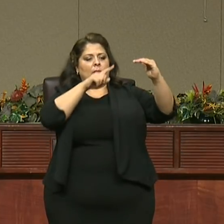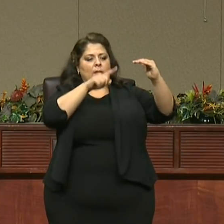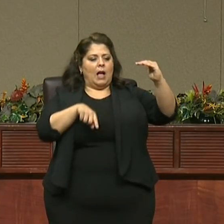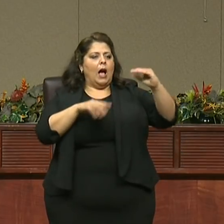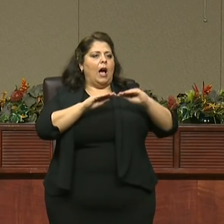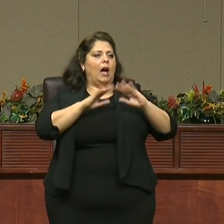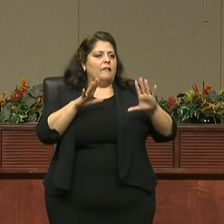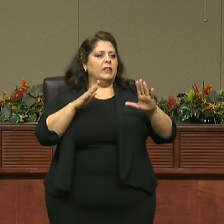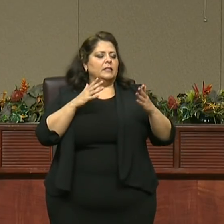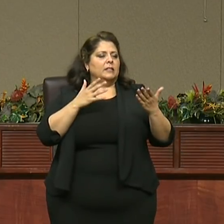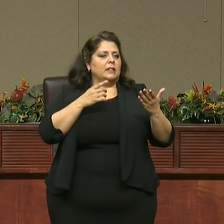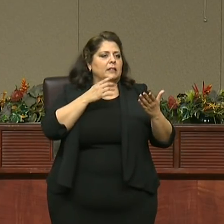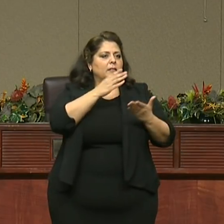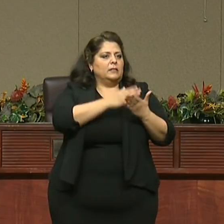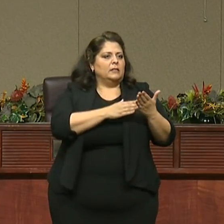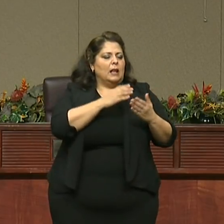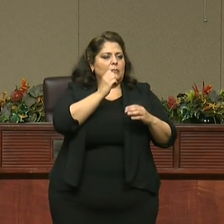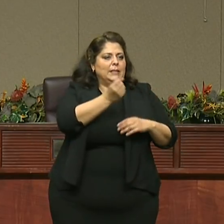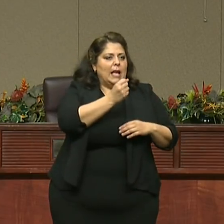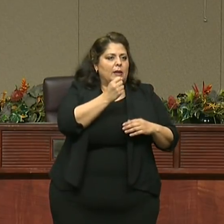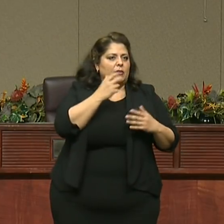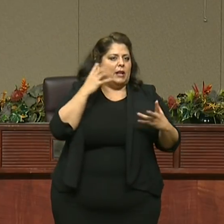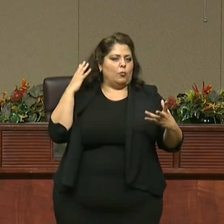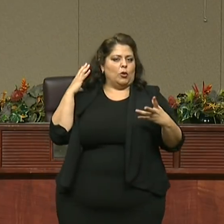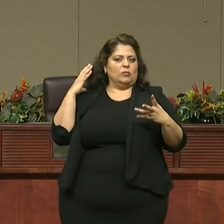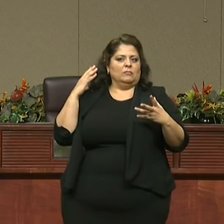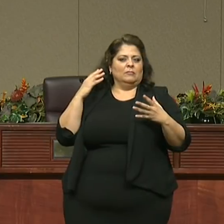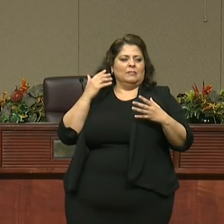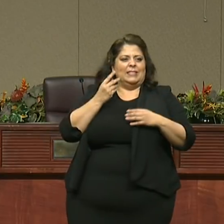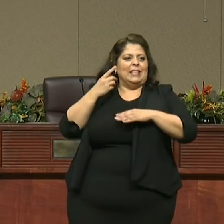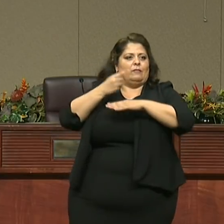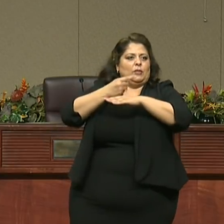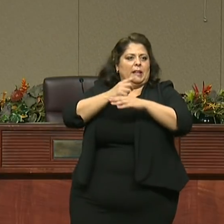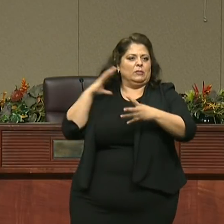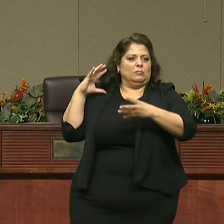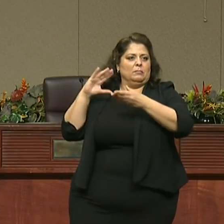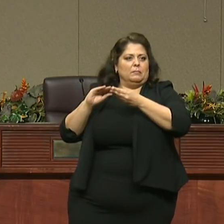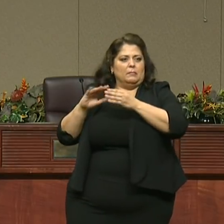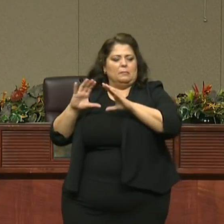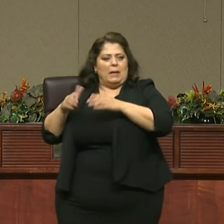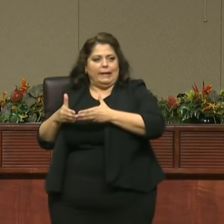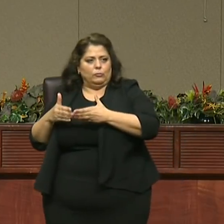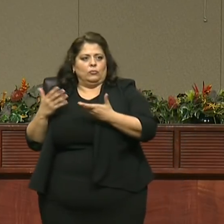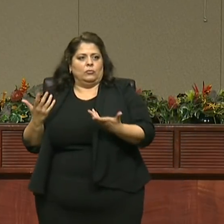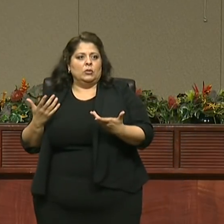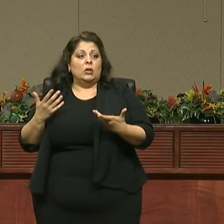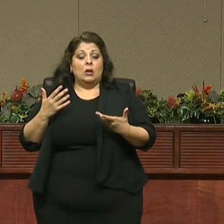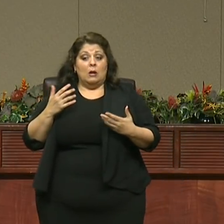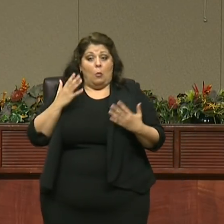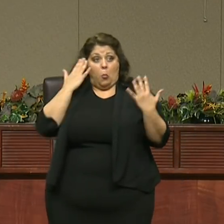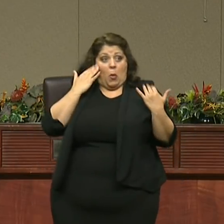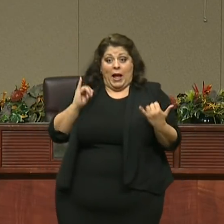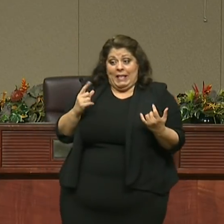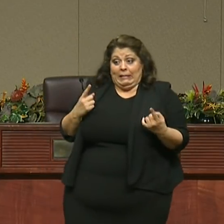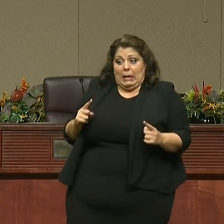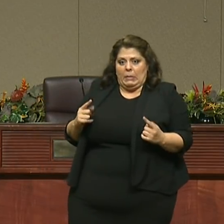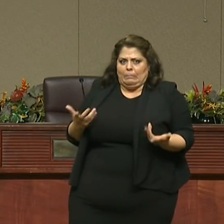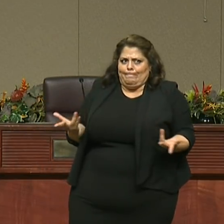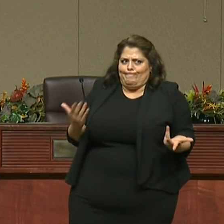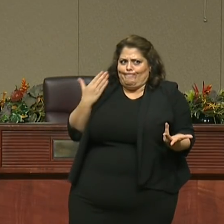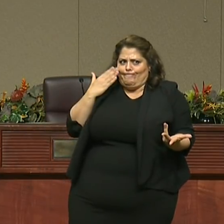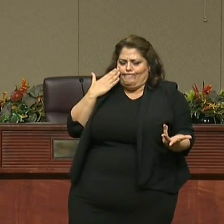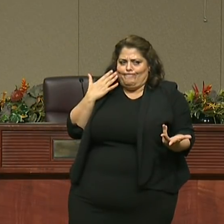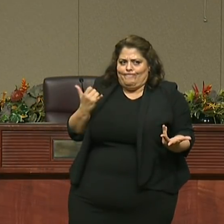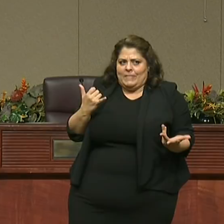are digging into the data to see if they can find some reason why this happened. So far, we haven't been able. But we think